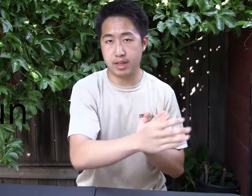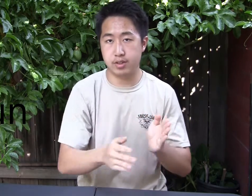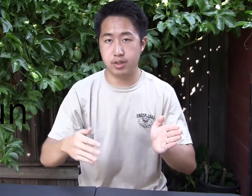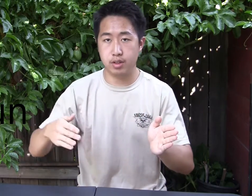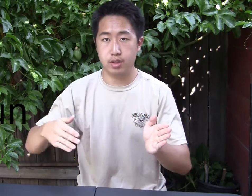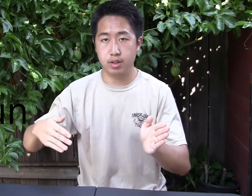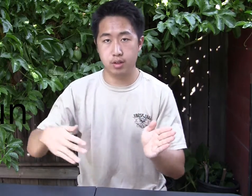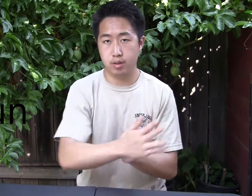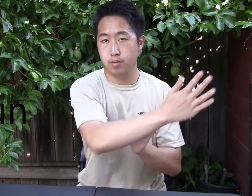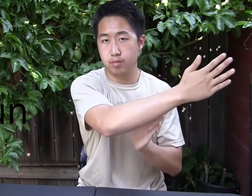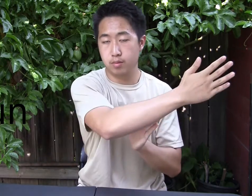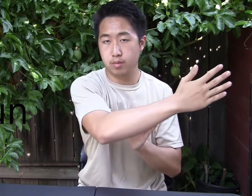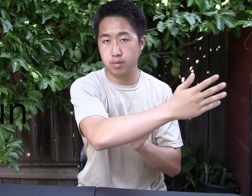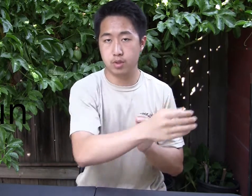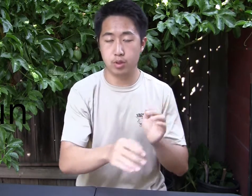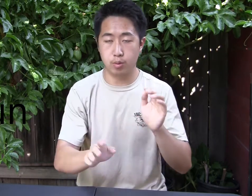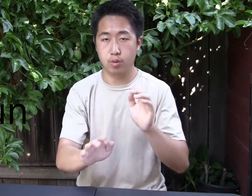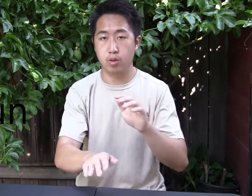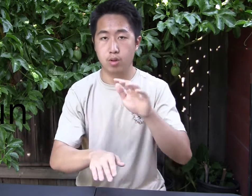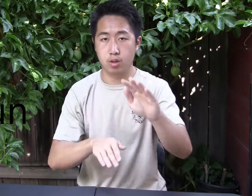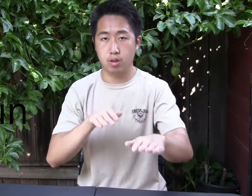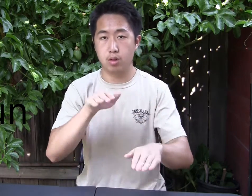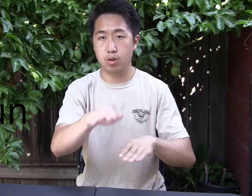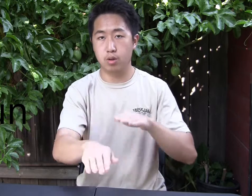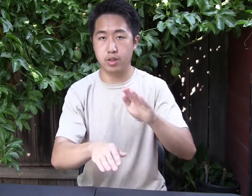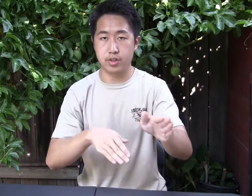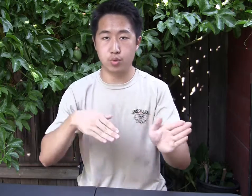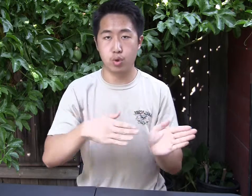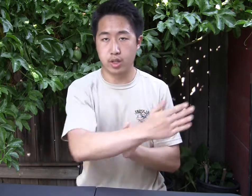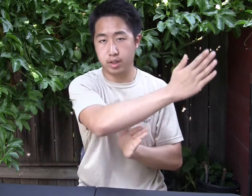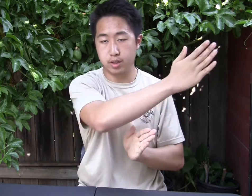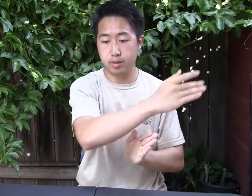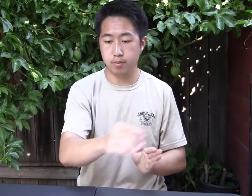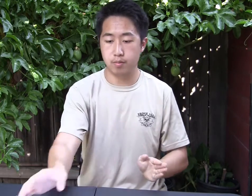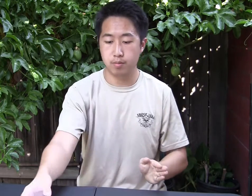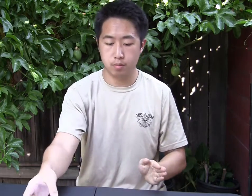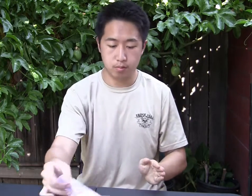fast. So this is run.